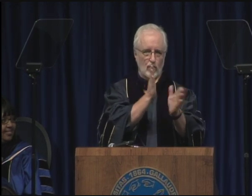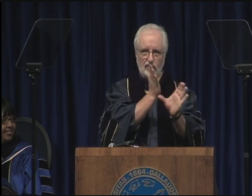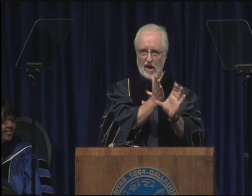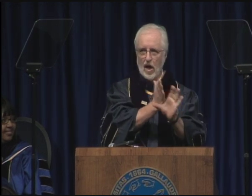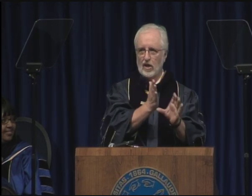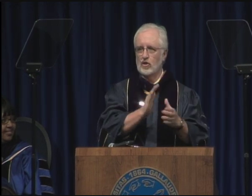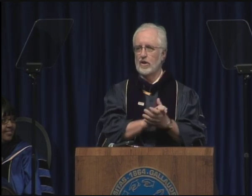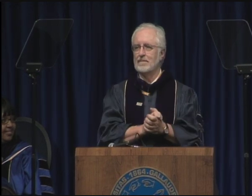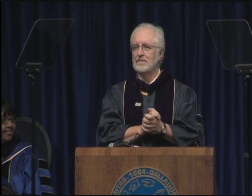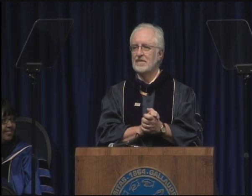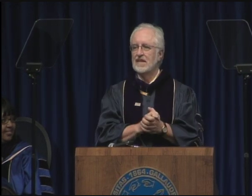psychology